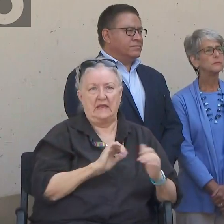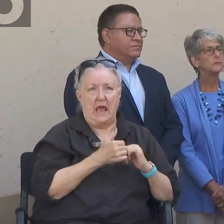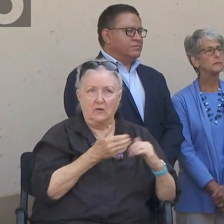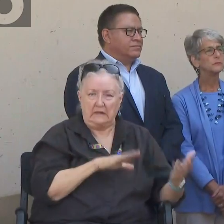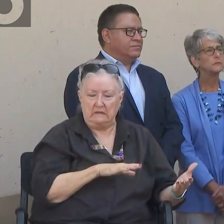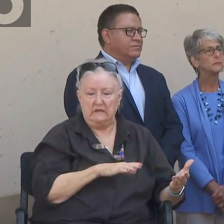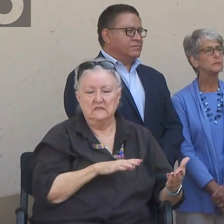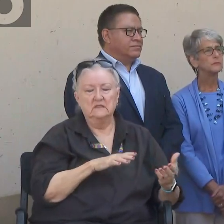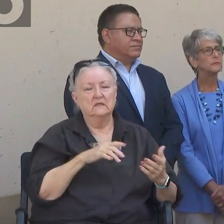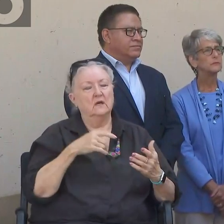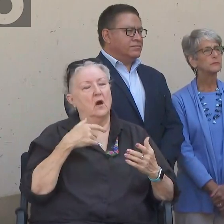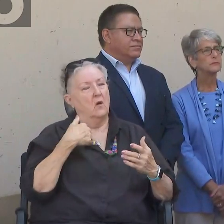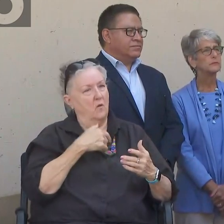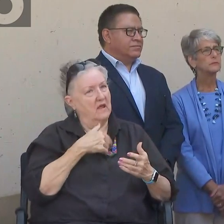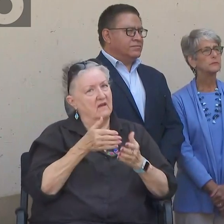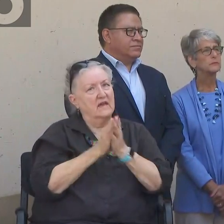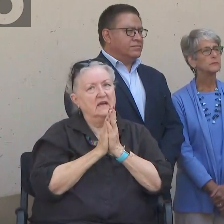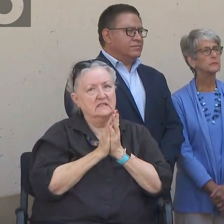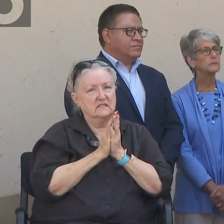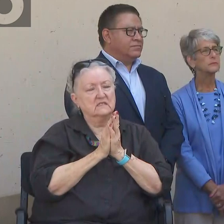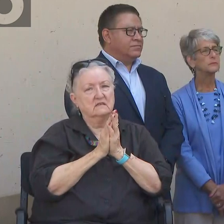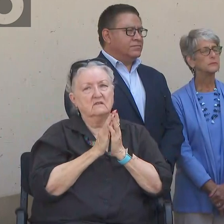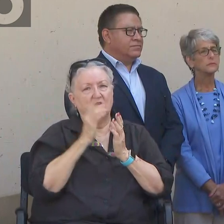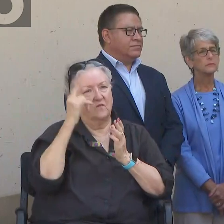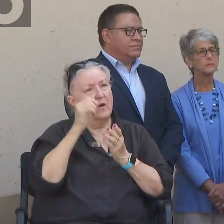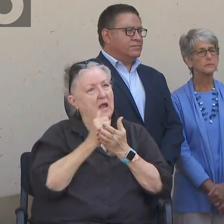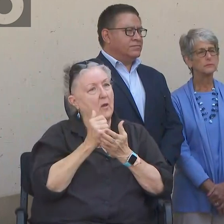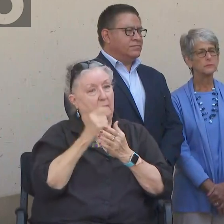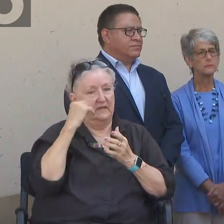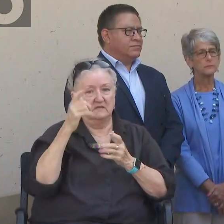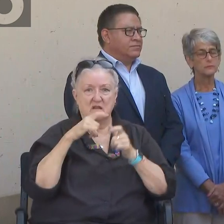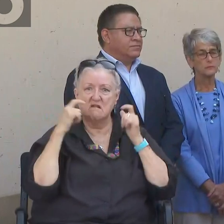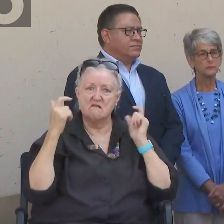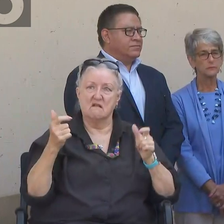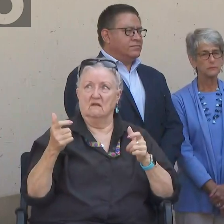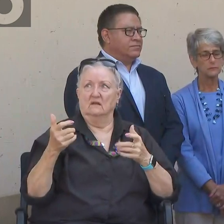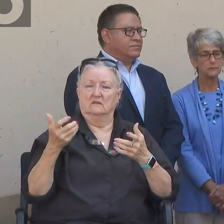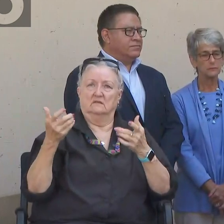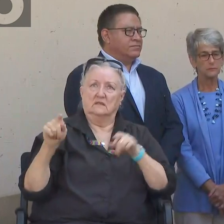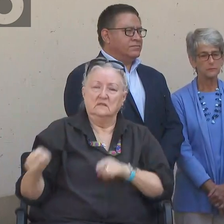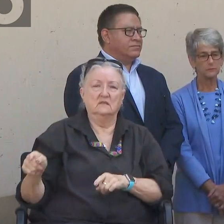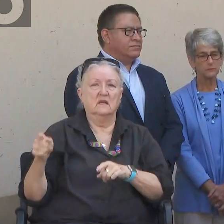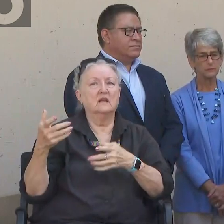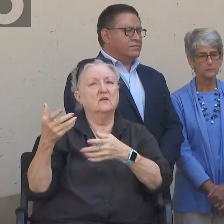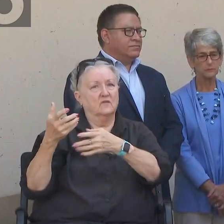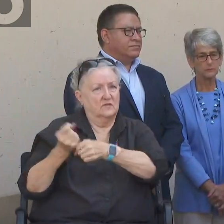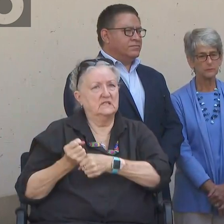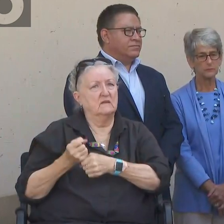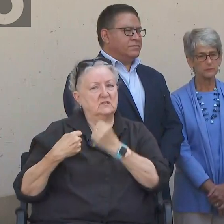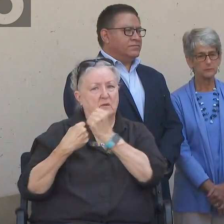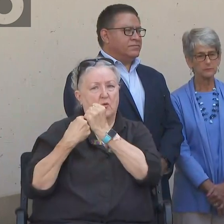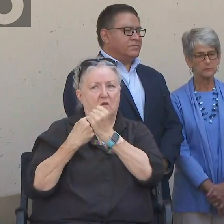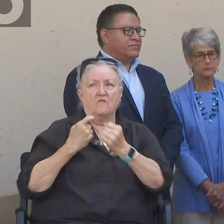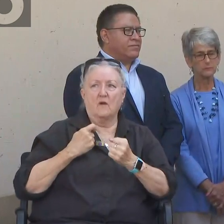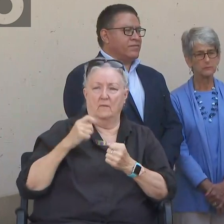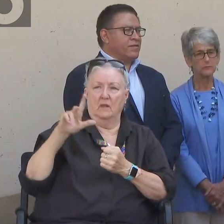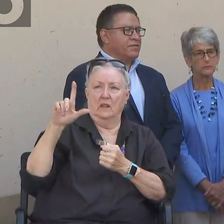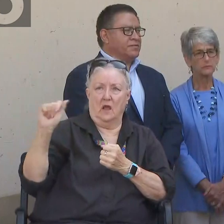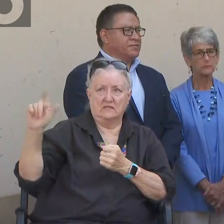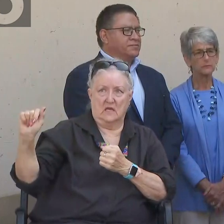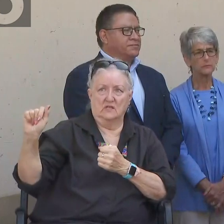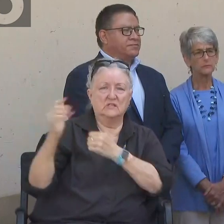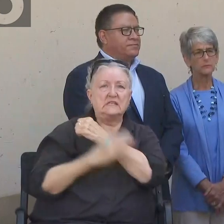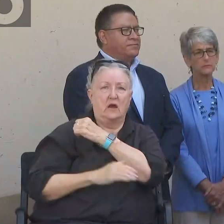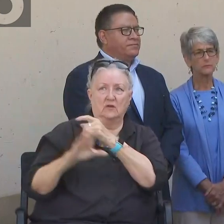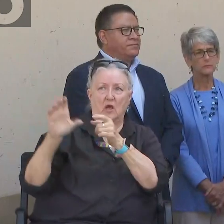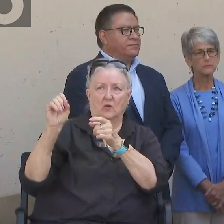for assistance due to the sizable nature of this incident and have received support from the Los Angeles